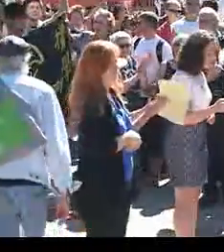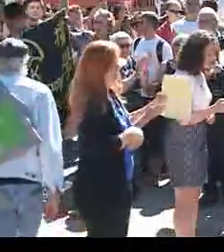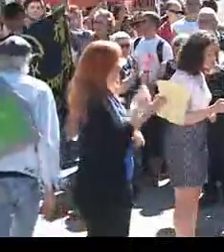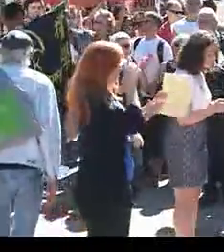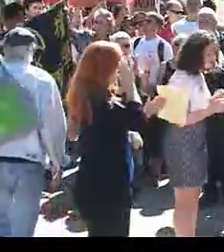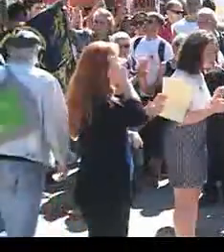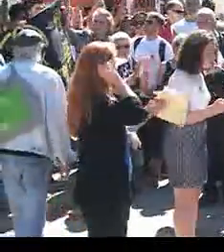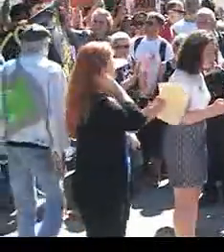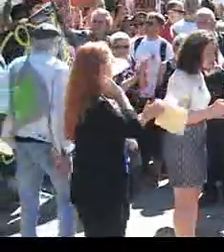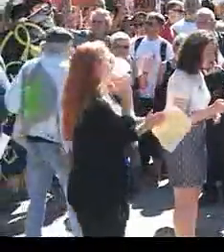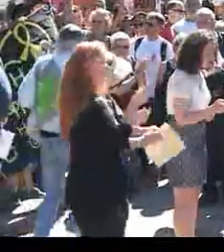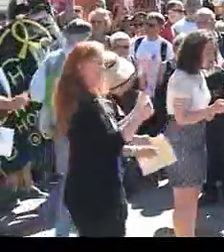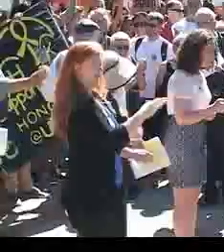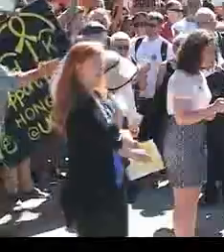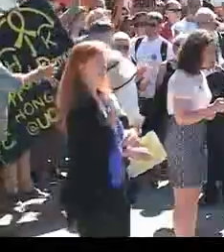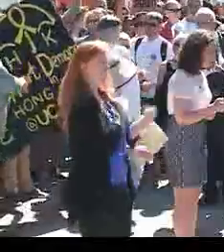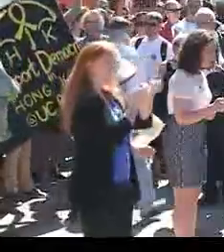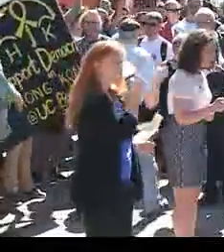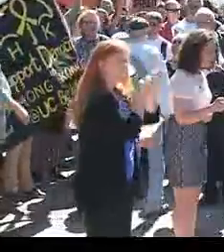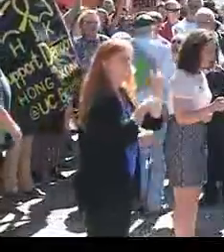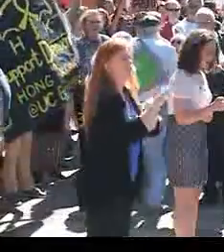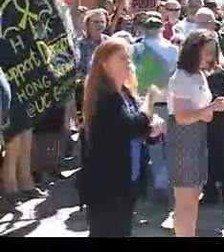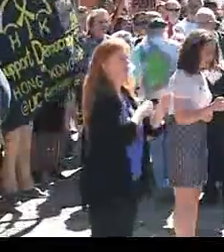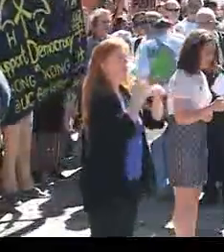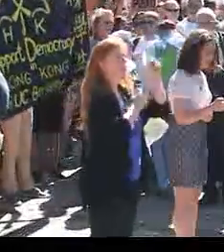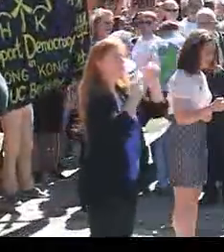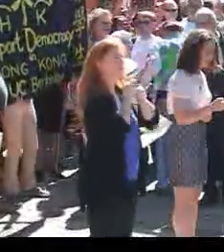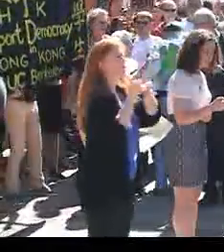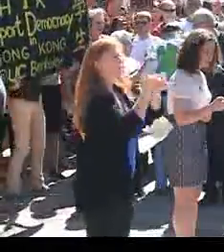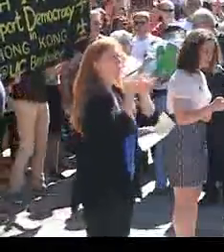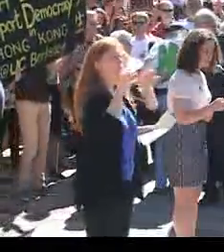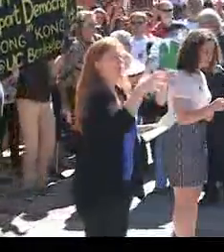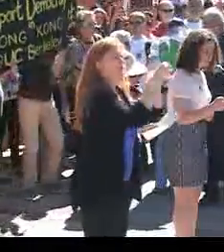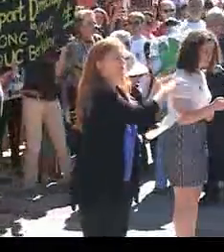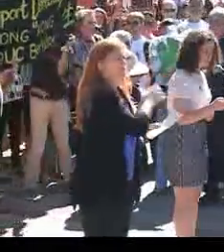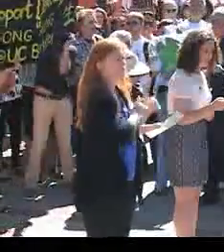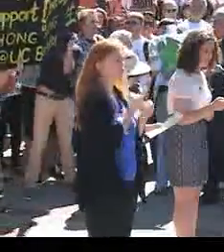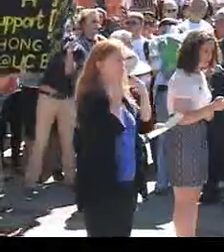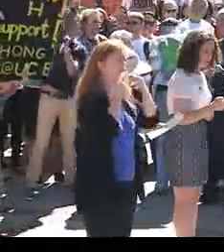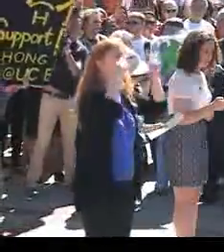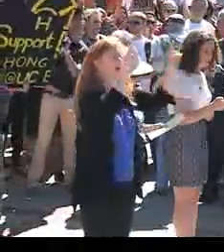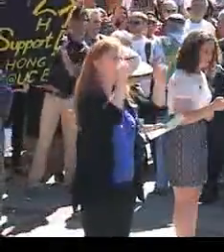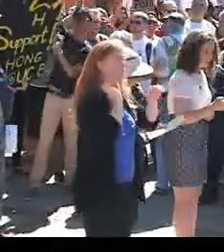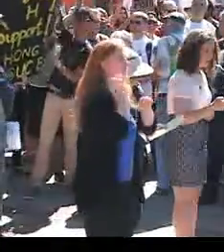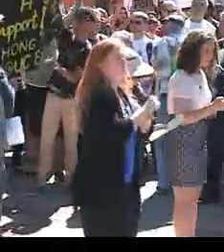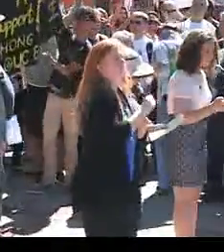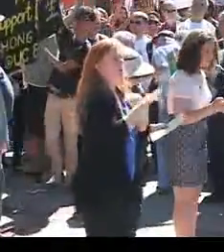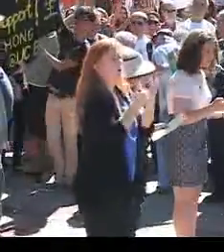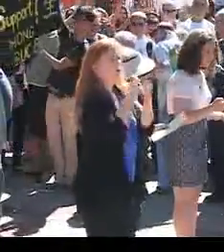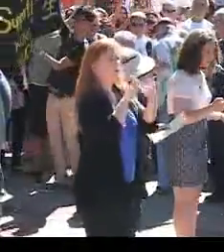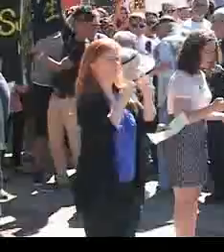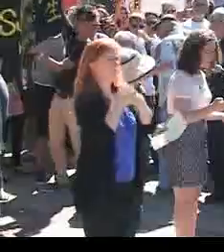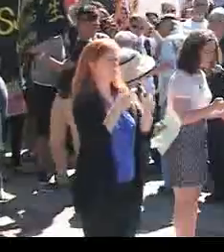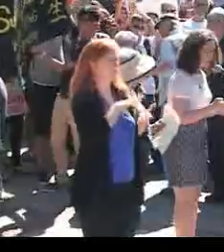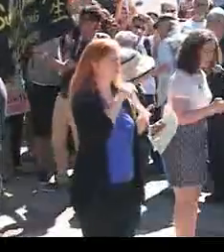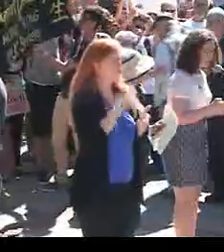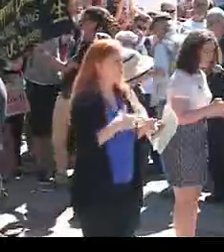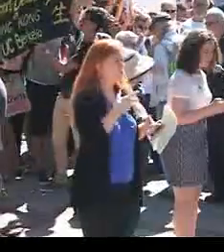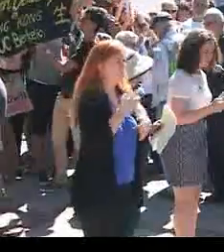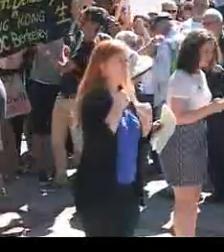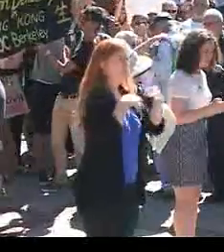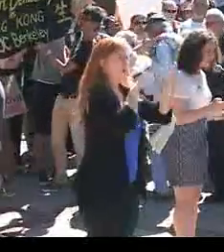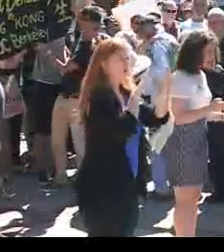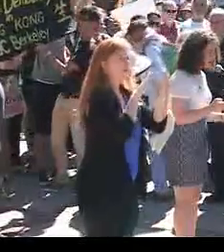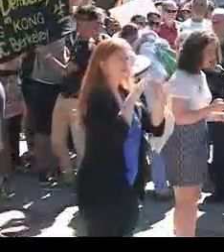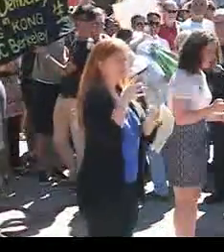As a campus, we must support each other and build coalitions to effectively tackle all the different problems students face. Because 50 years ago, students fought